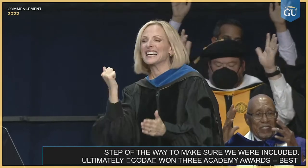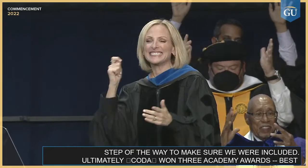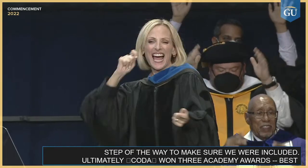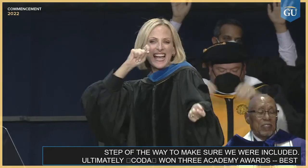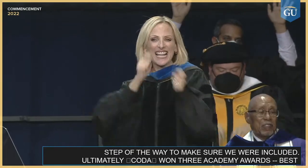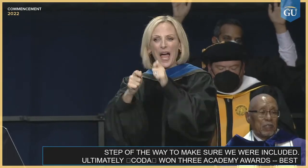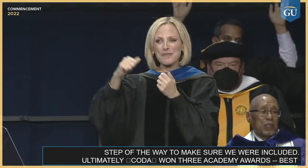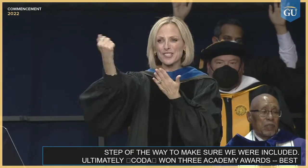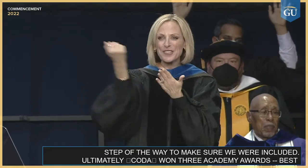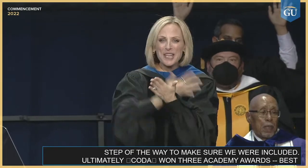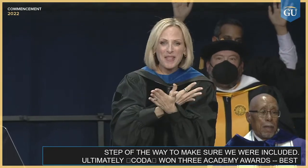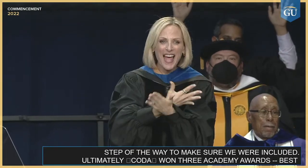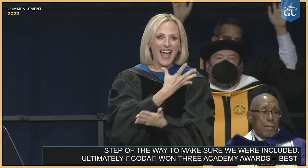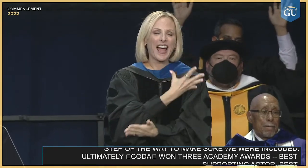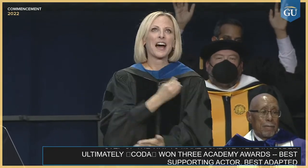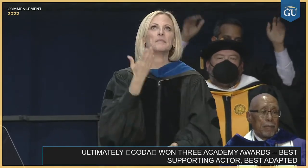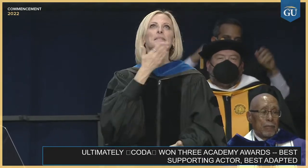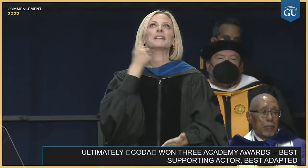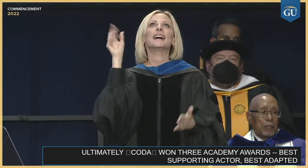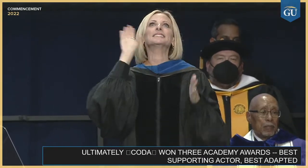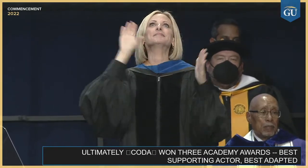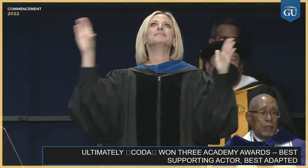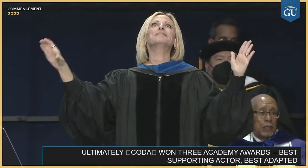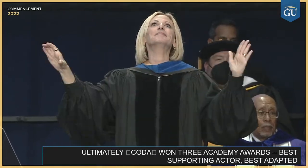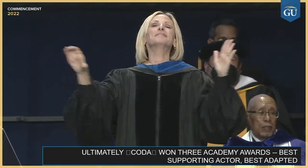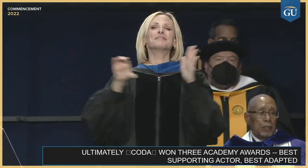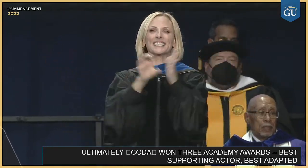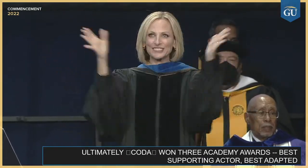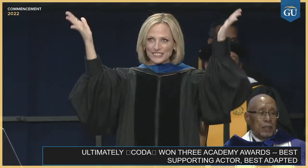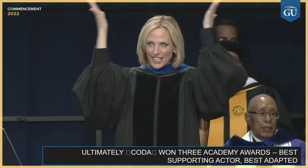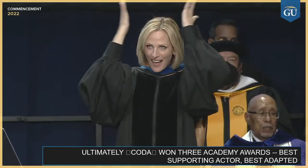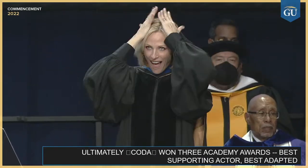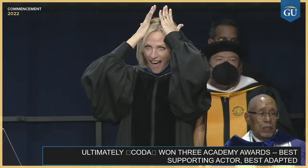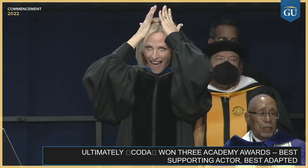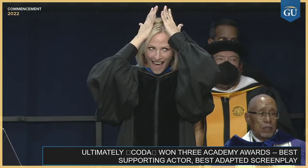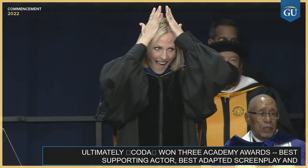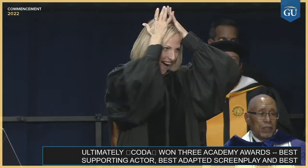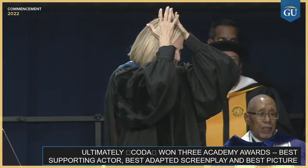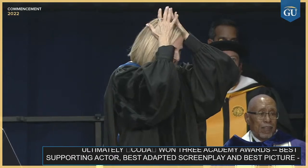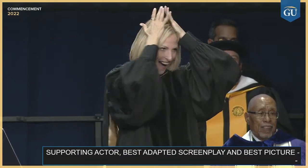Best Adapted Screenplay, and Best Picture.